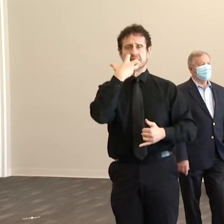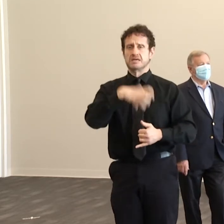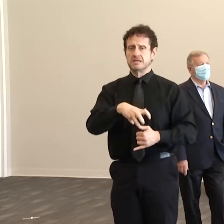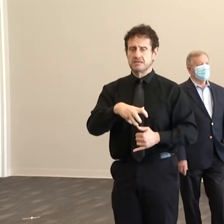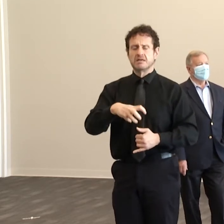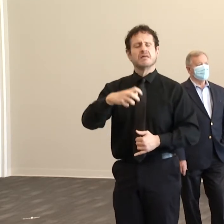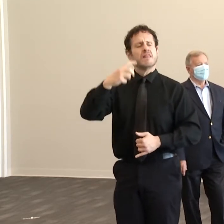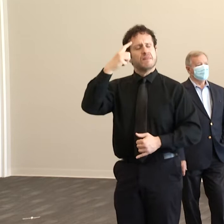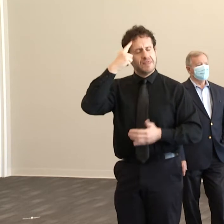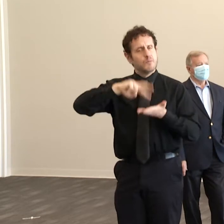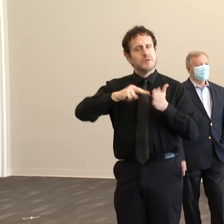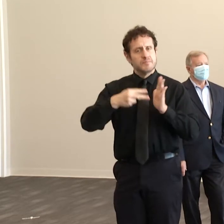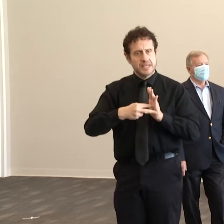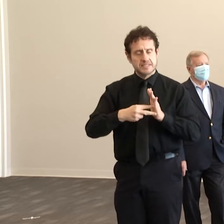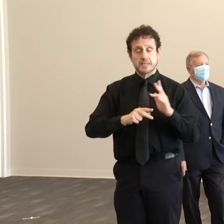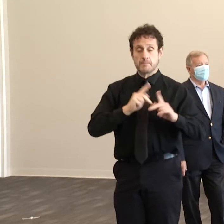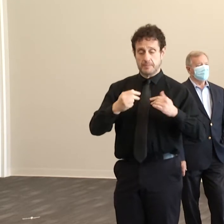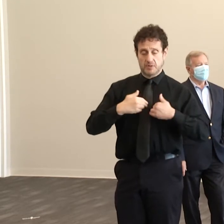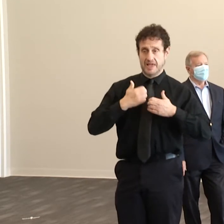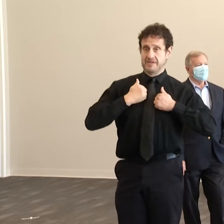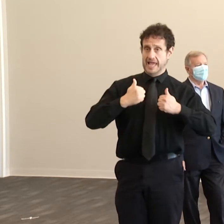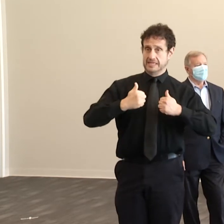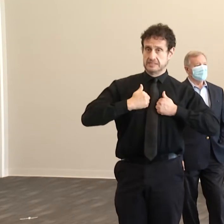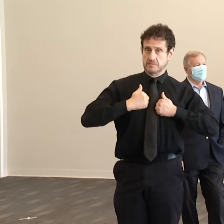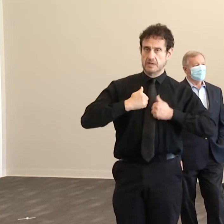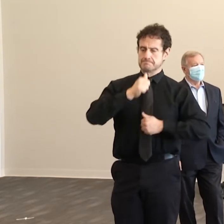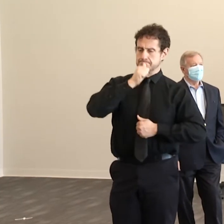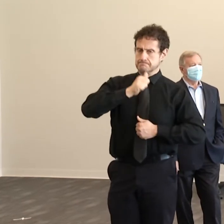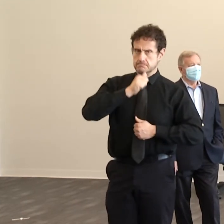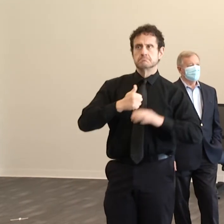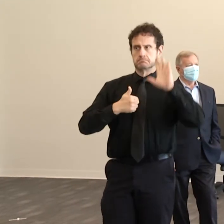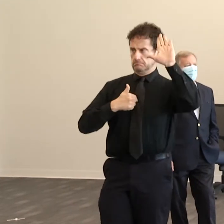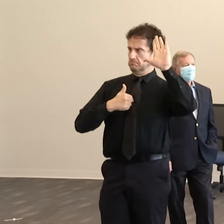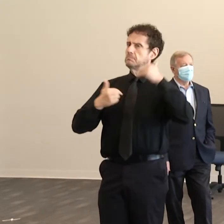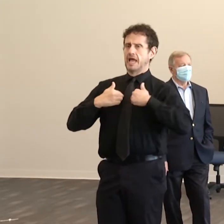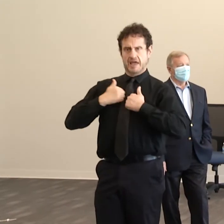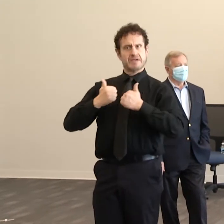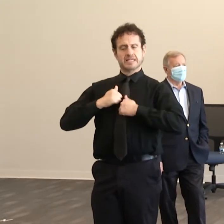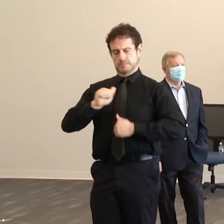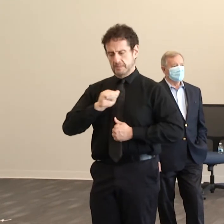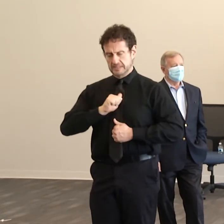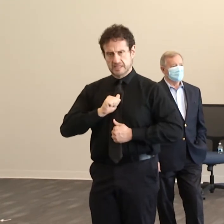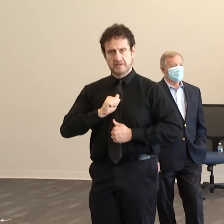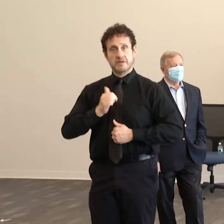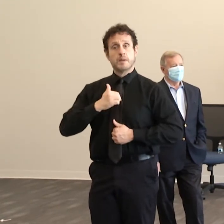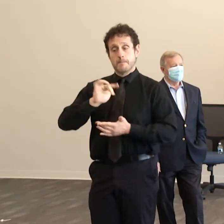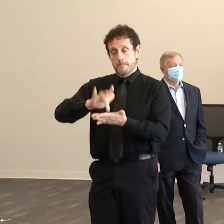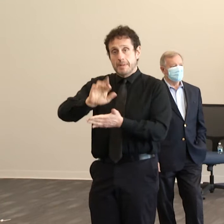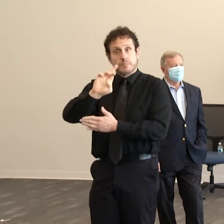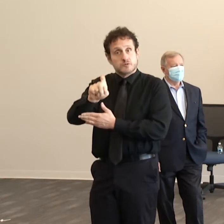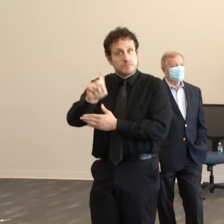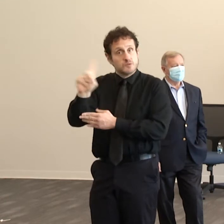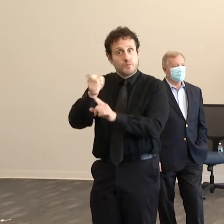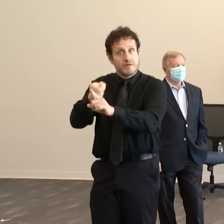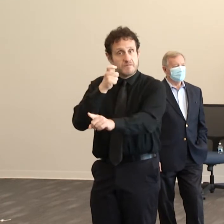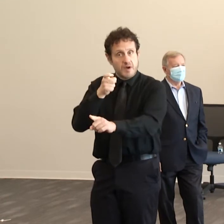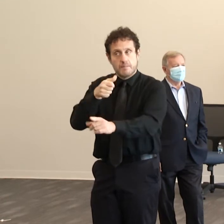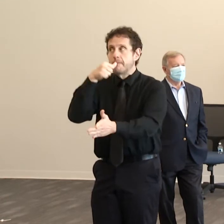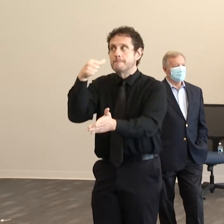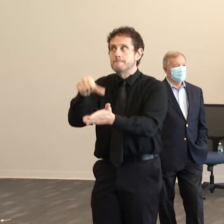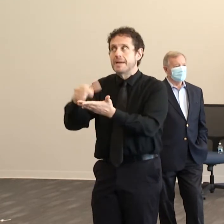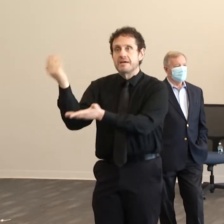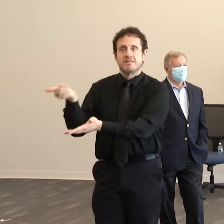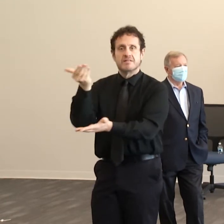that means? People with asthma are suffering. I'm one of them. And guess where I get my prescriptions from? Through the